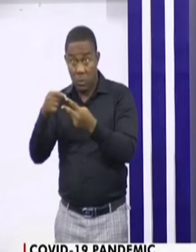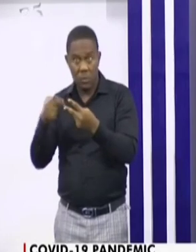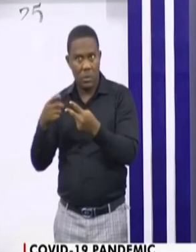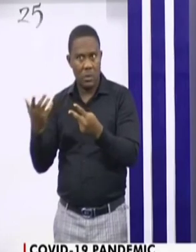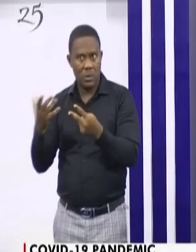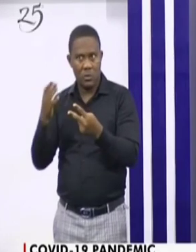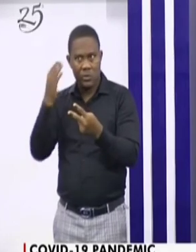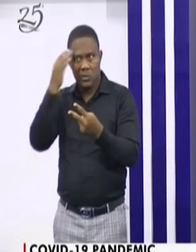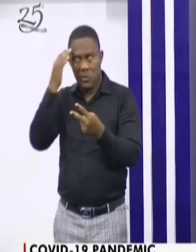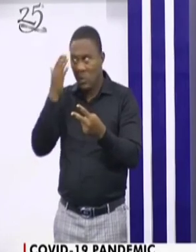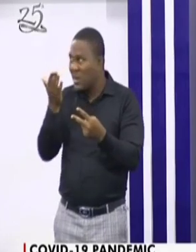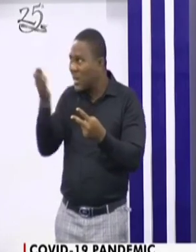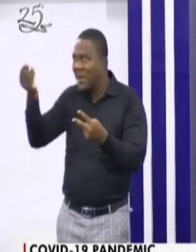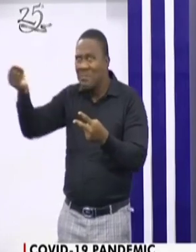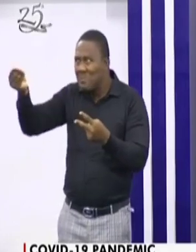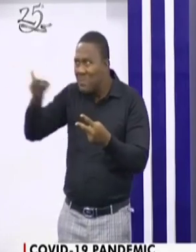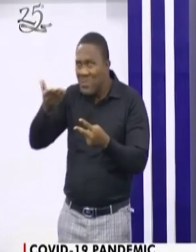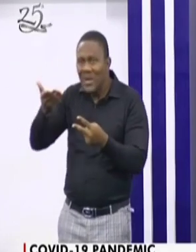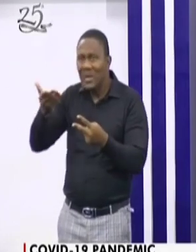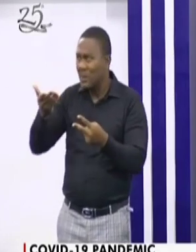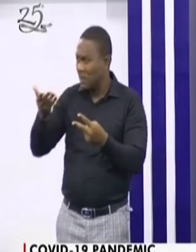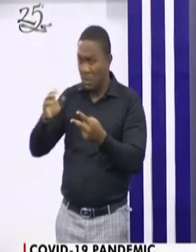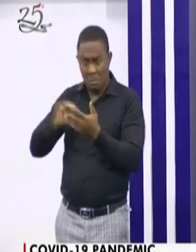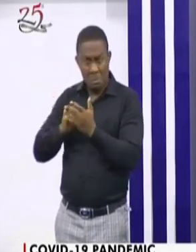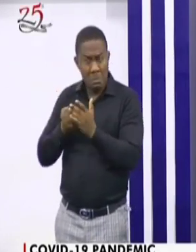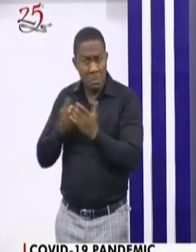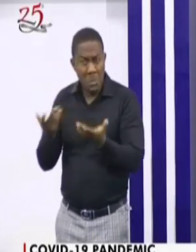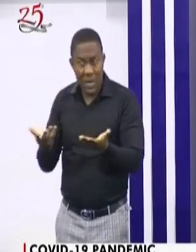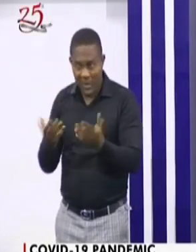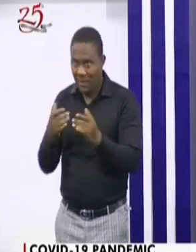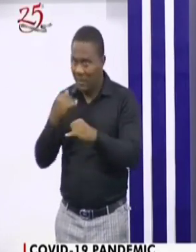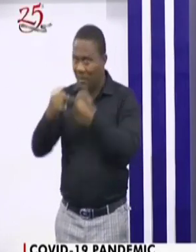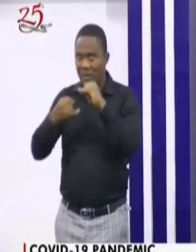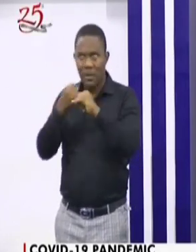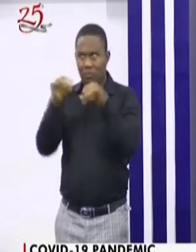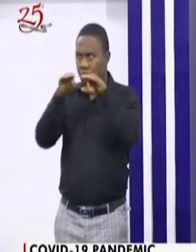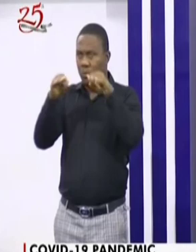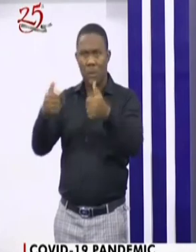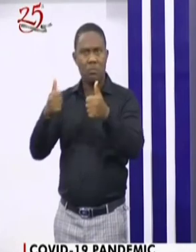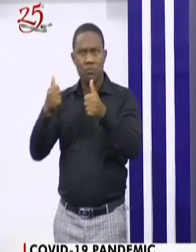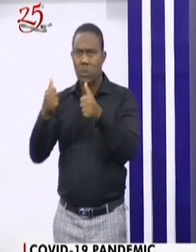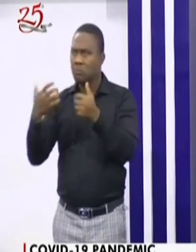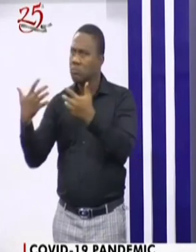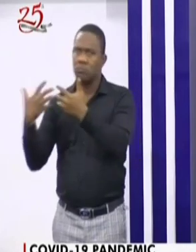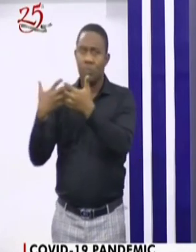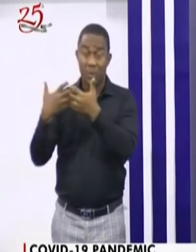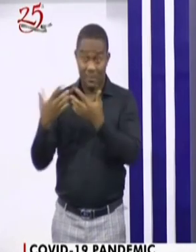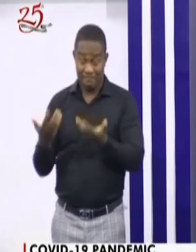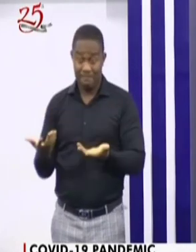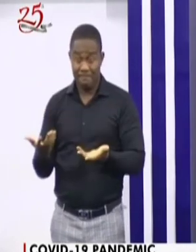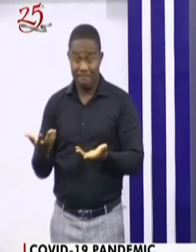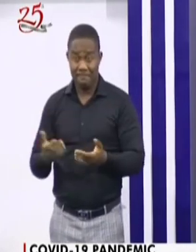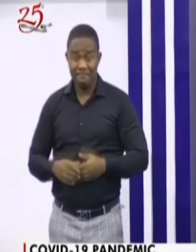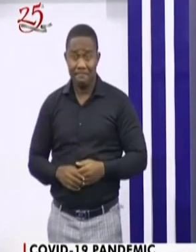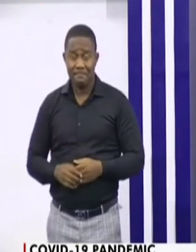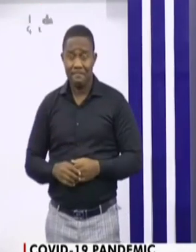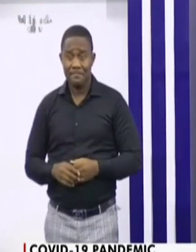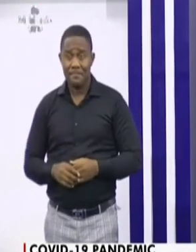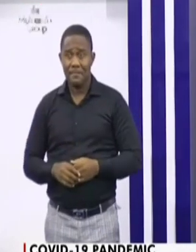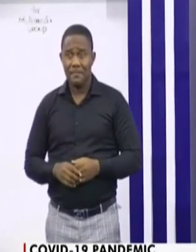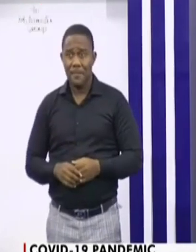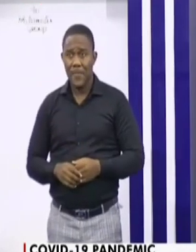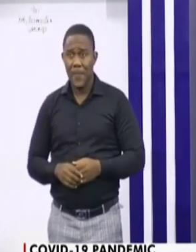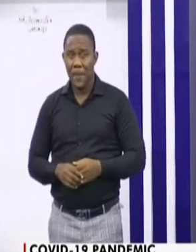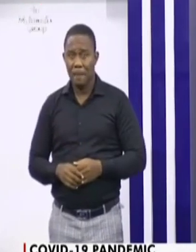to international standards and verified by these organizations to ensure that the process we are doing is in line with the applicable